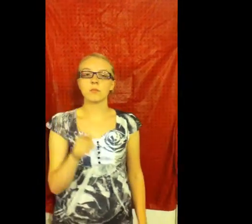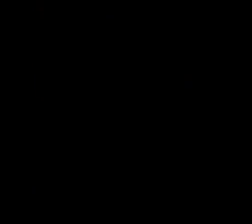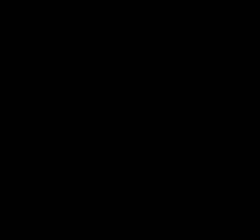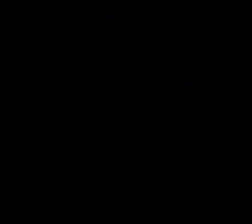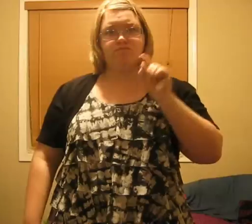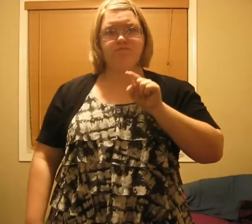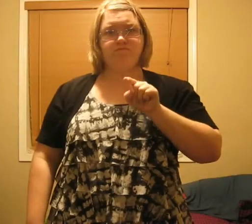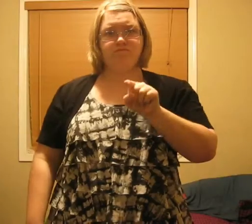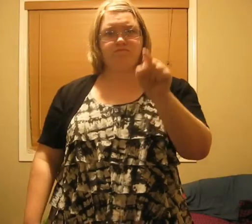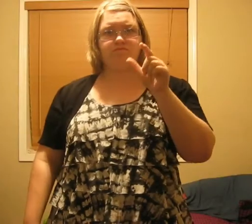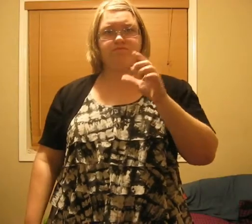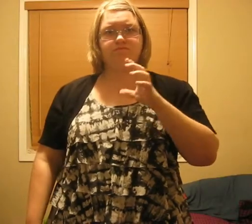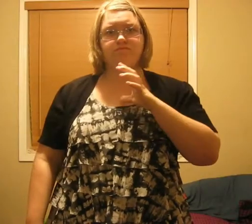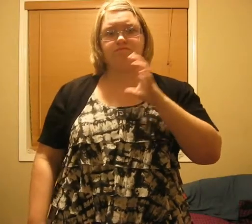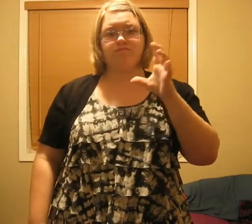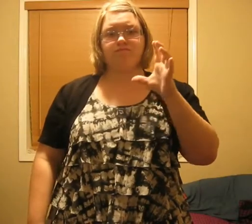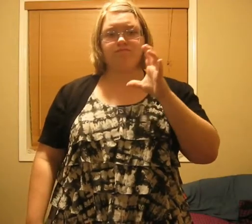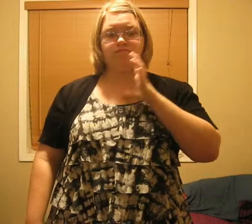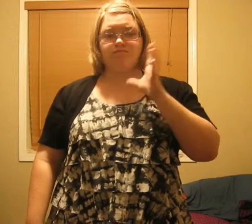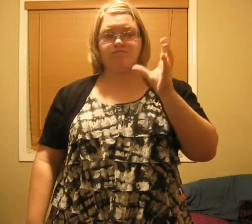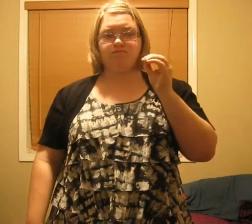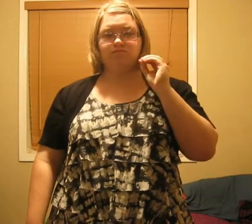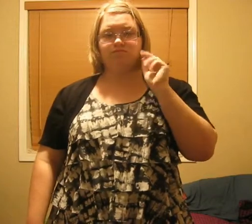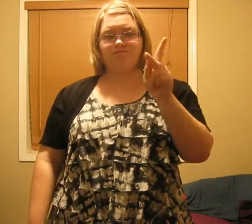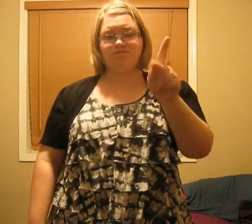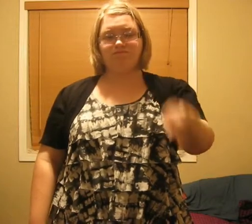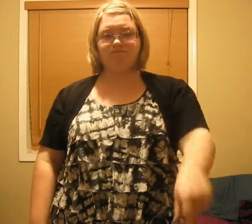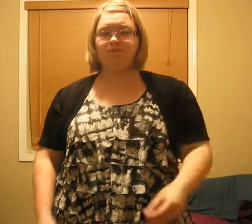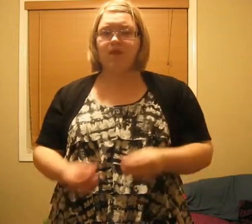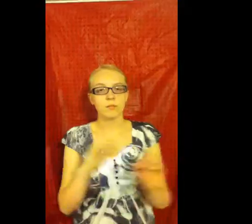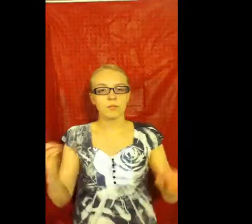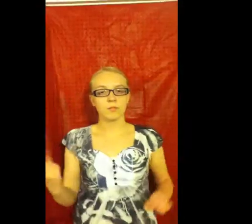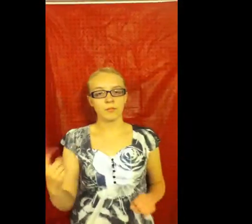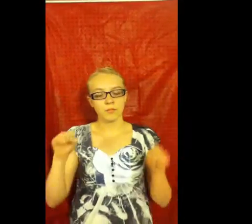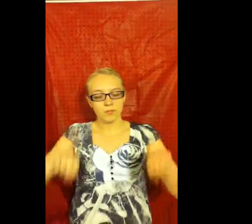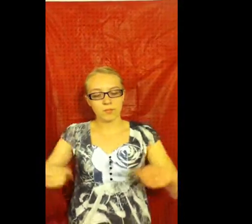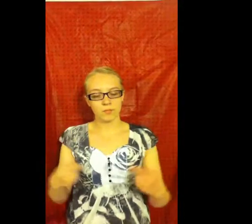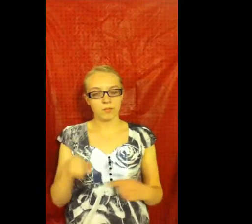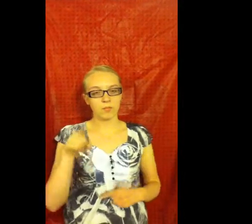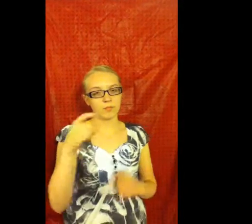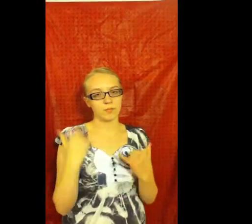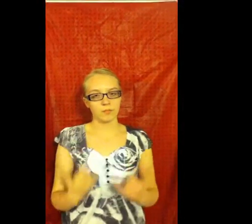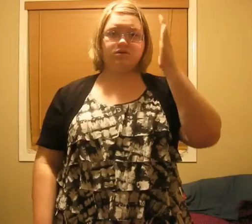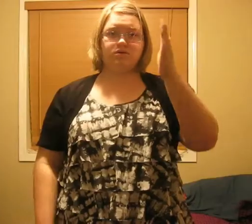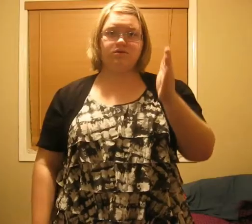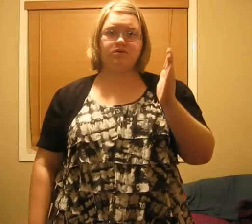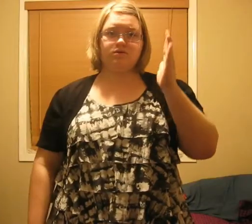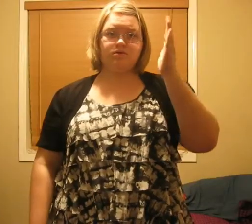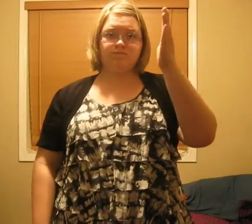You'll be alright, no one can hurt you now The